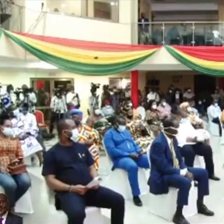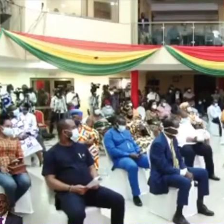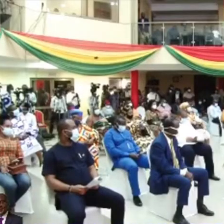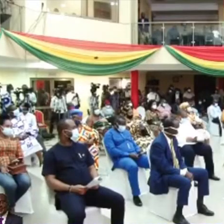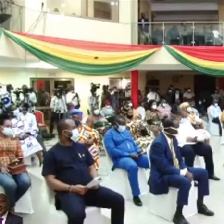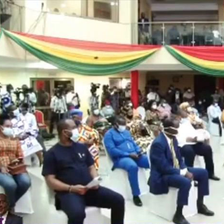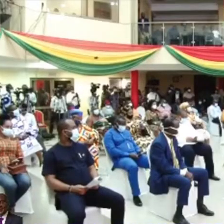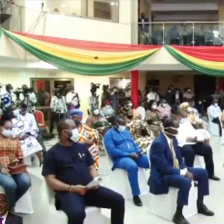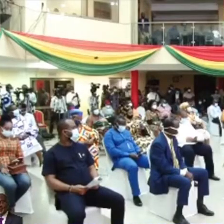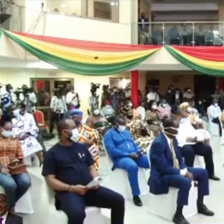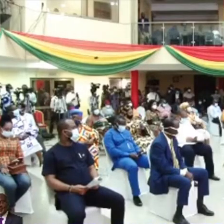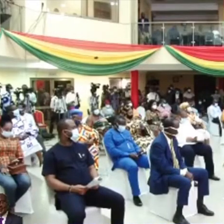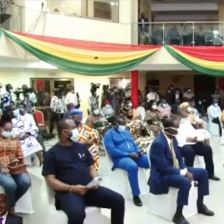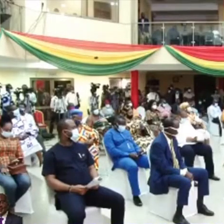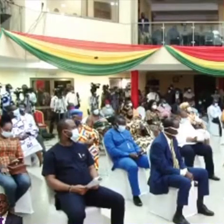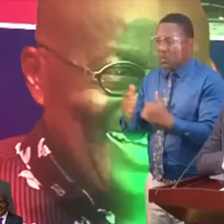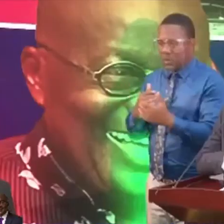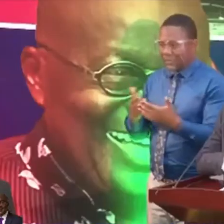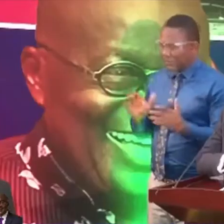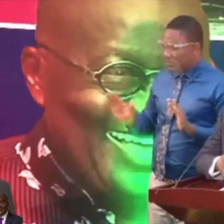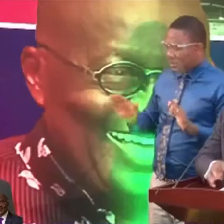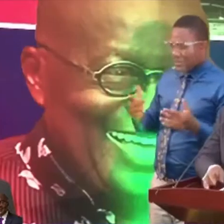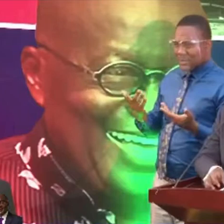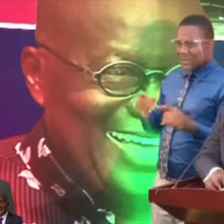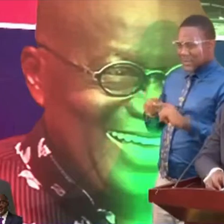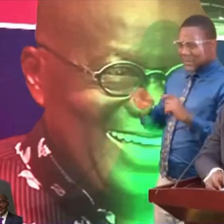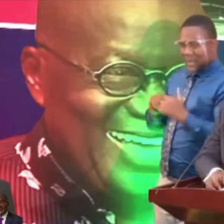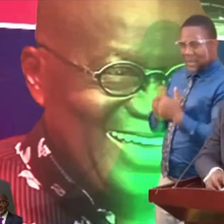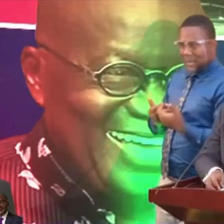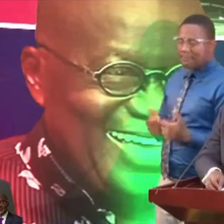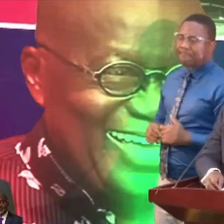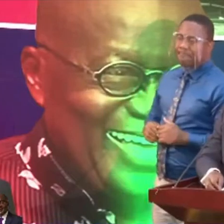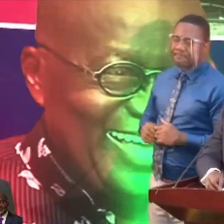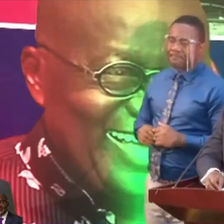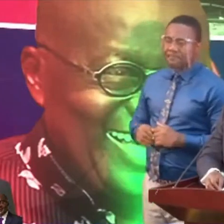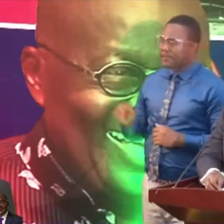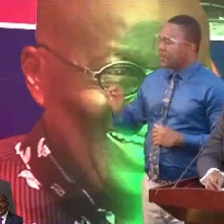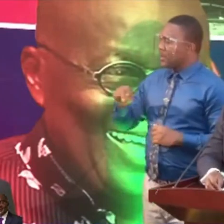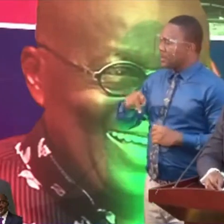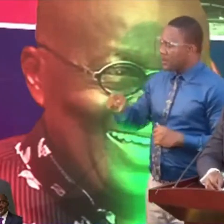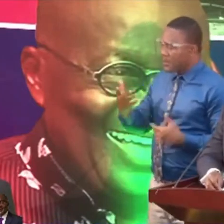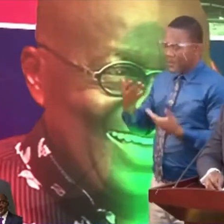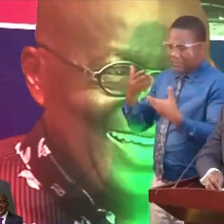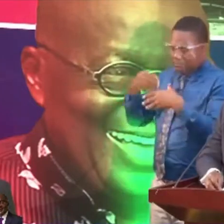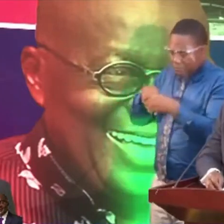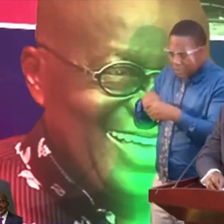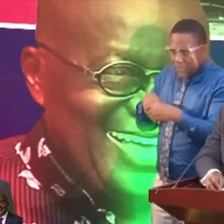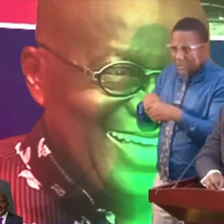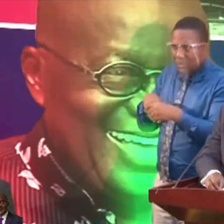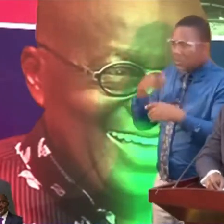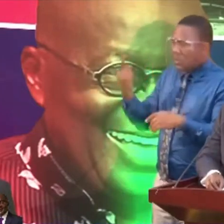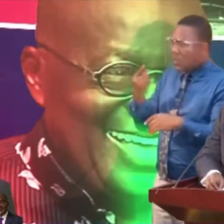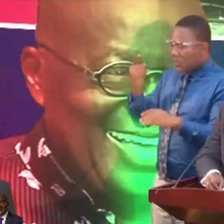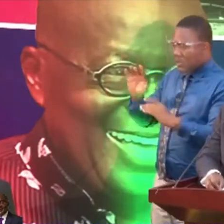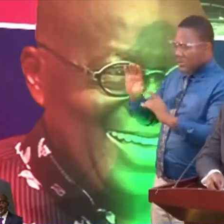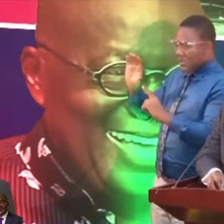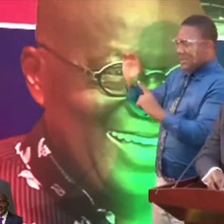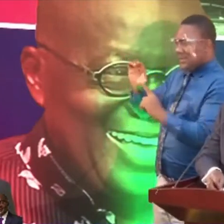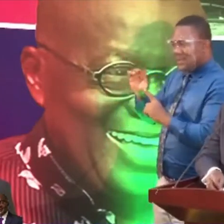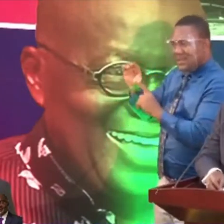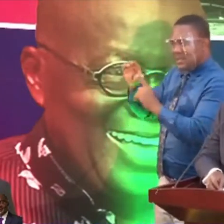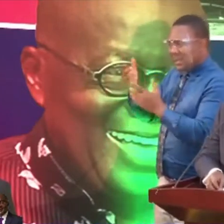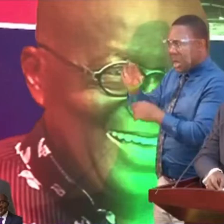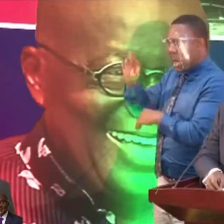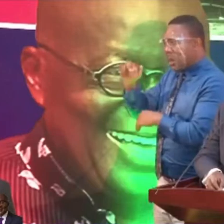that our infrastructure is more inclusive. We are not really focusing on the big city projects alone. We are